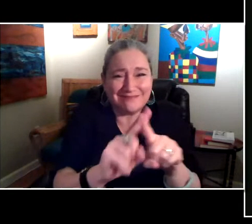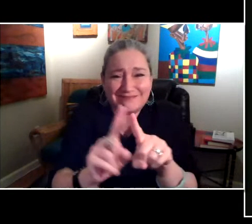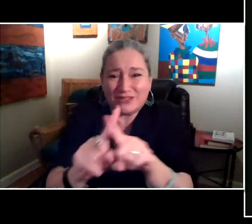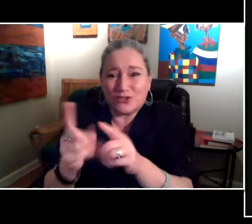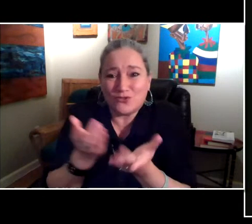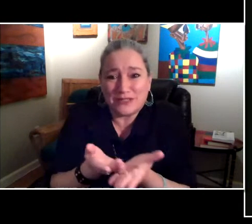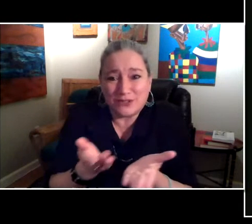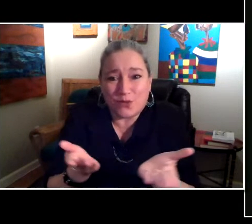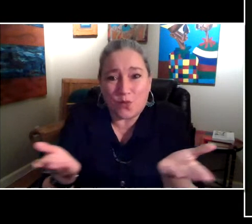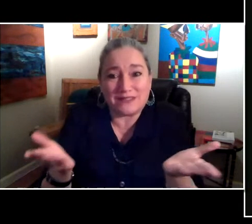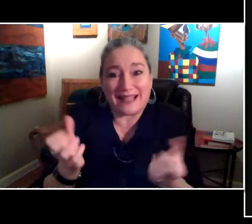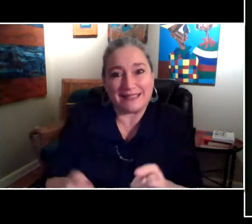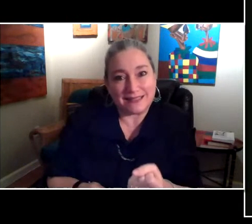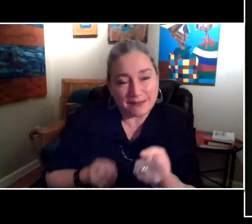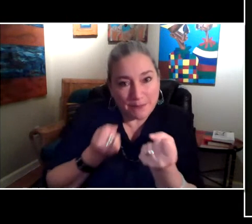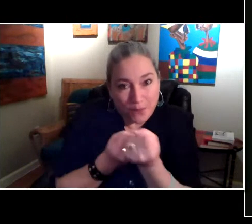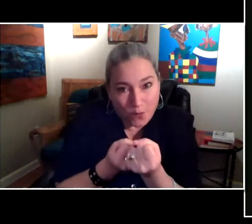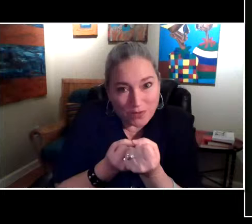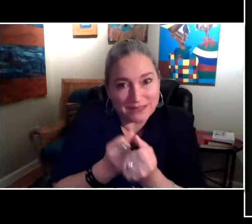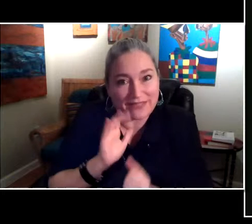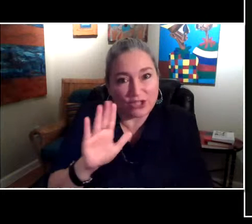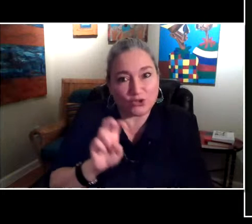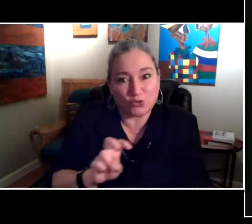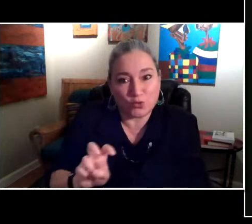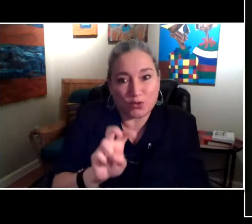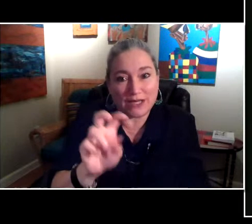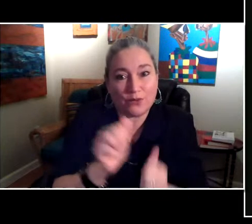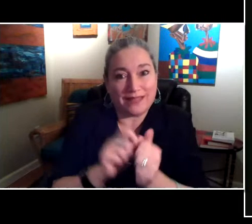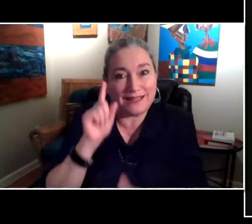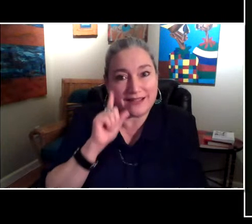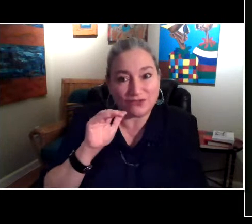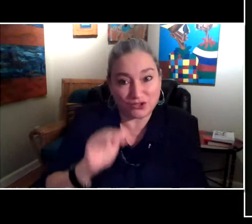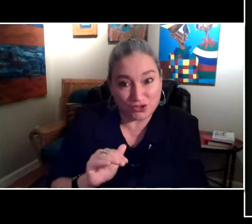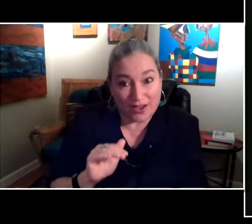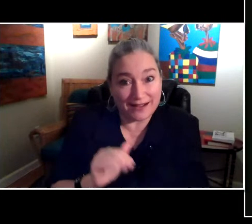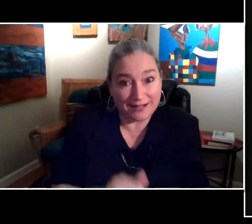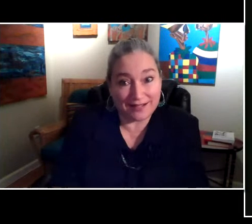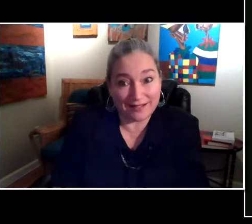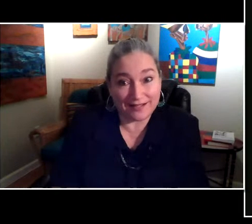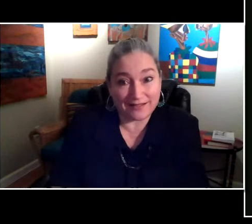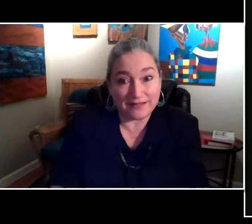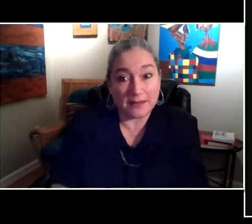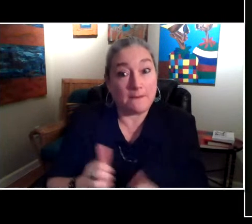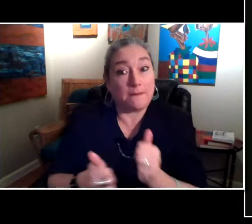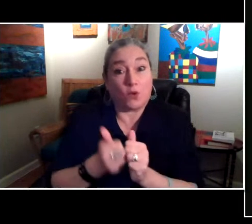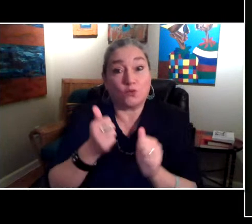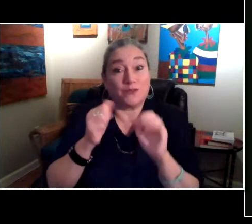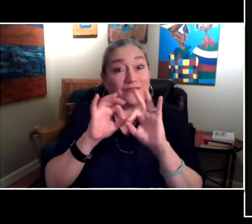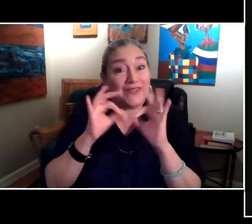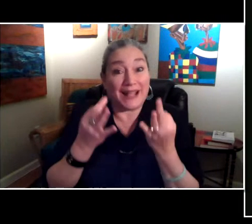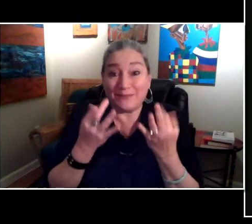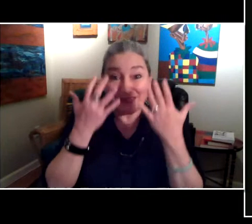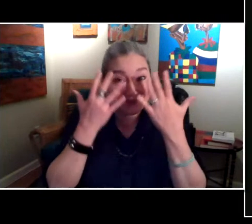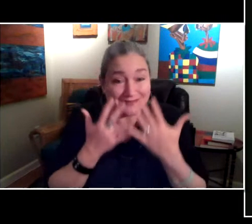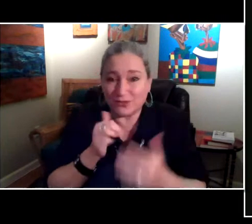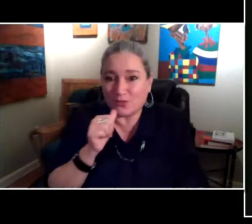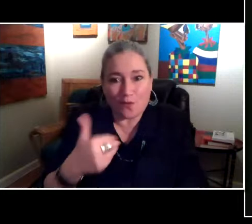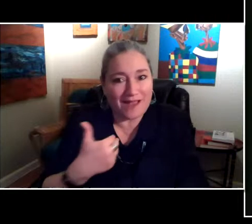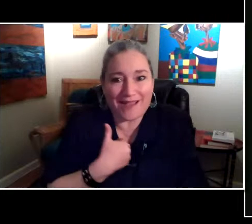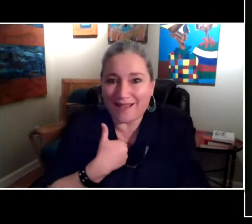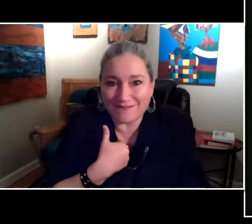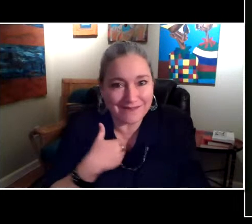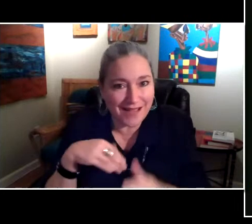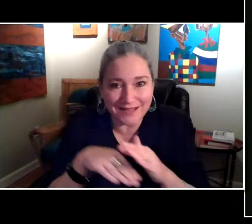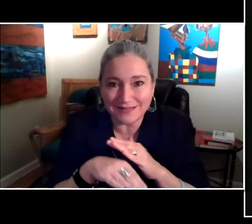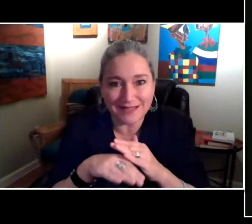provide benefits to the family's experience because they then have access to resources and support